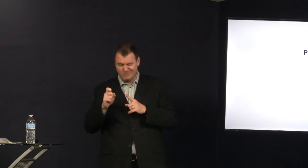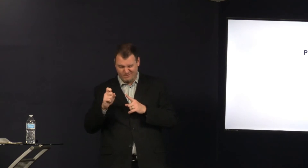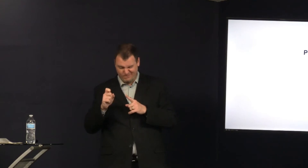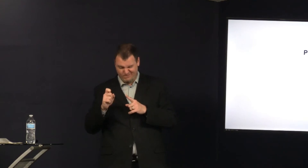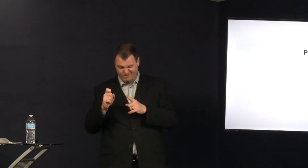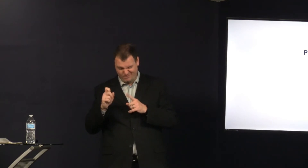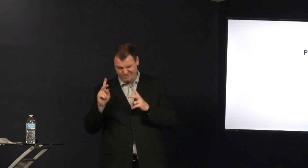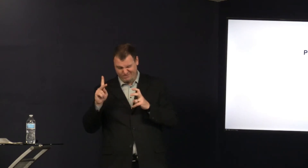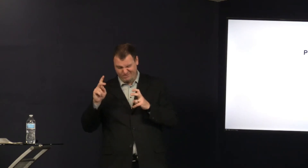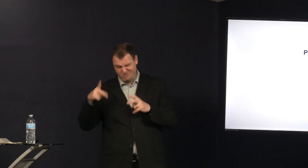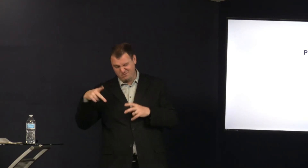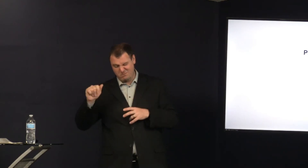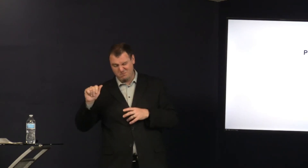We go from